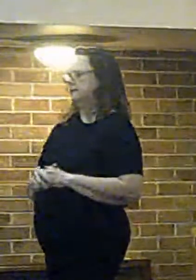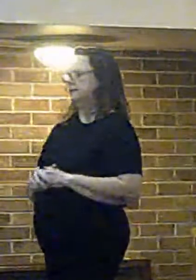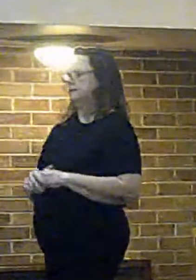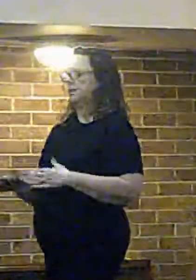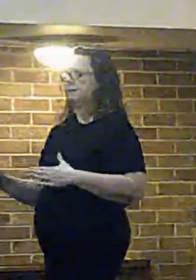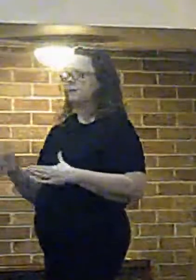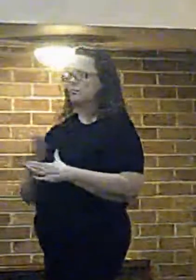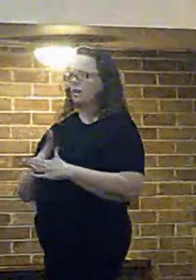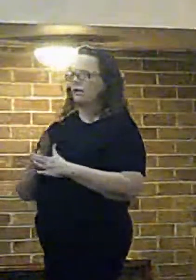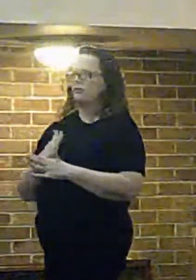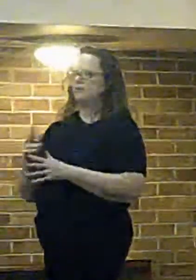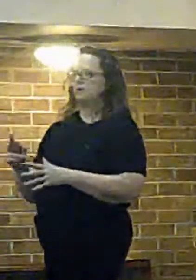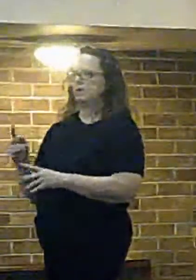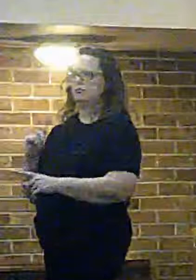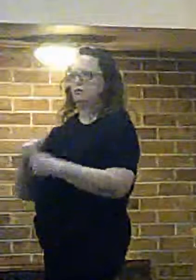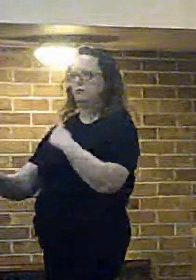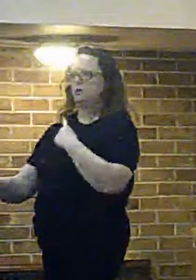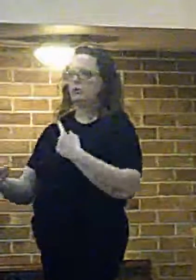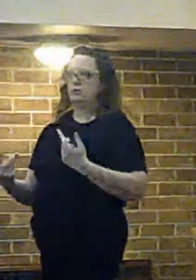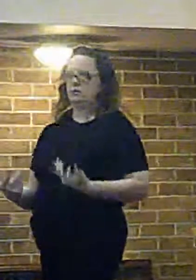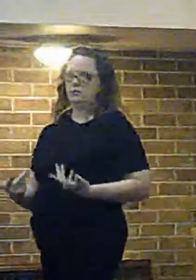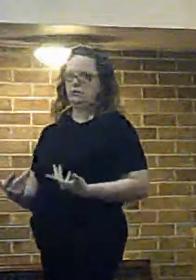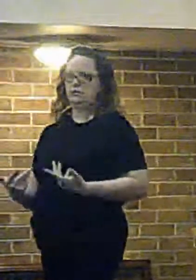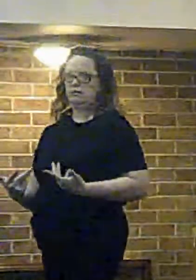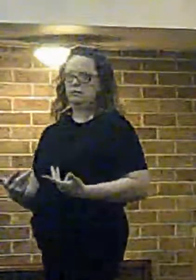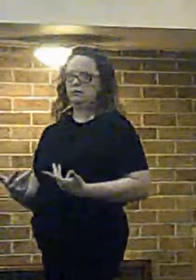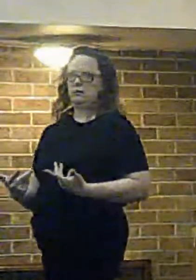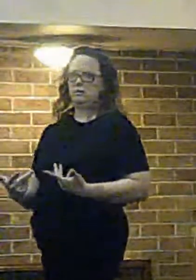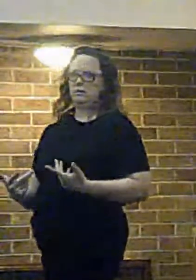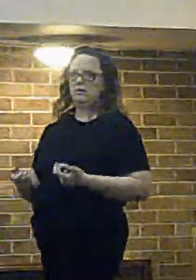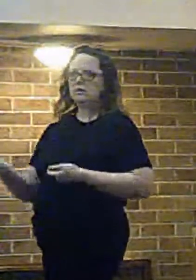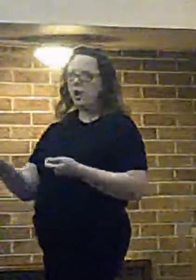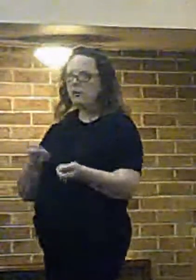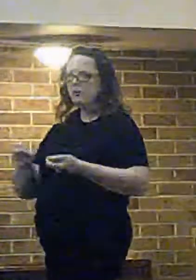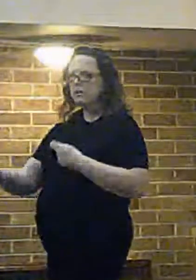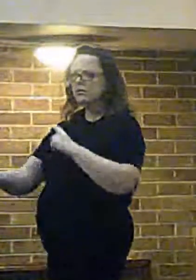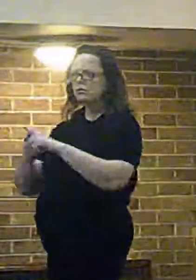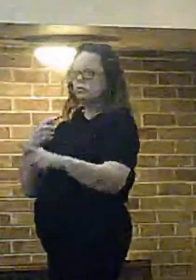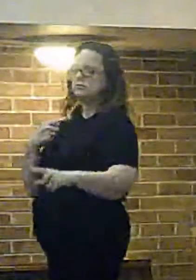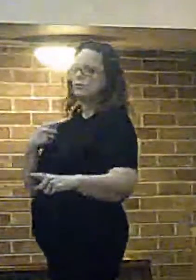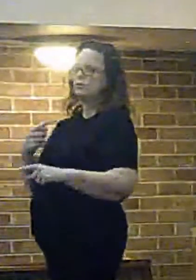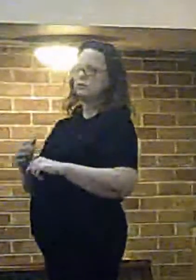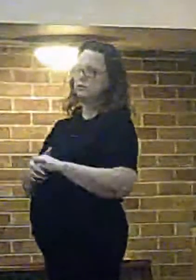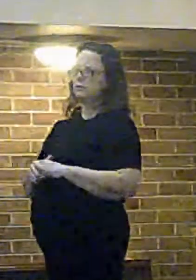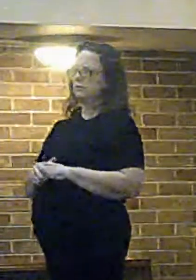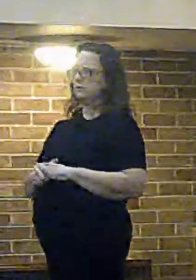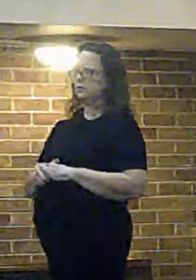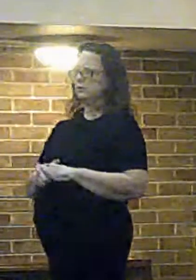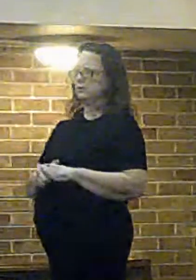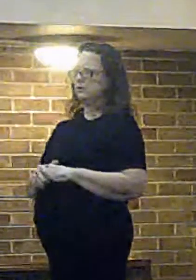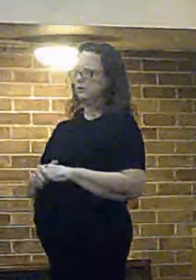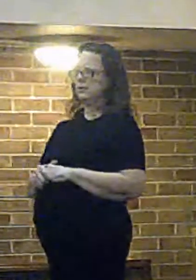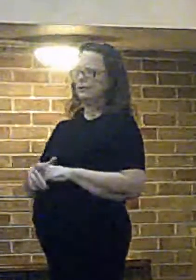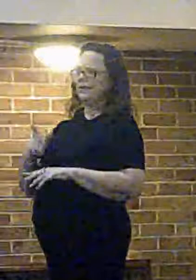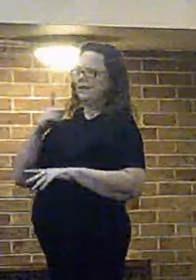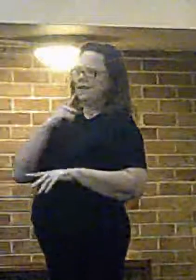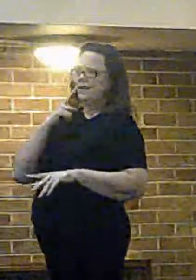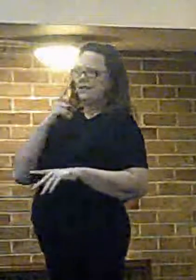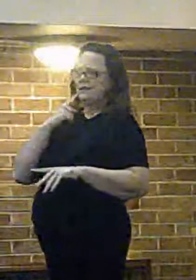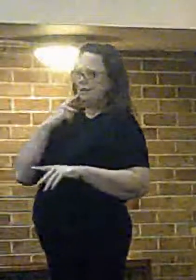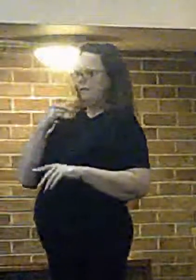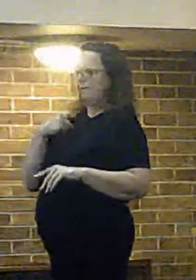for, is around the operational response outcomes. The easiest thing in the world for